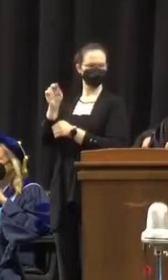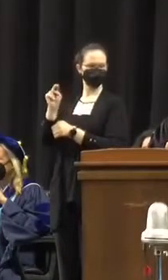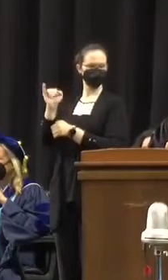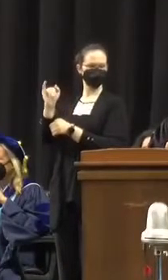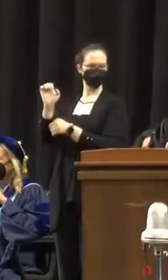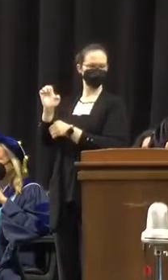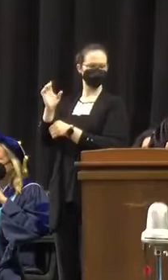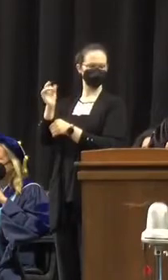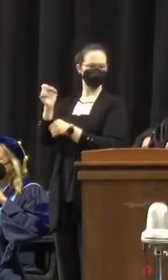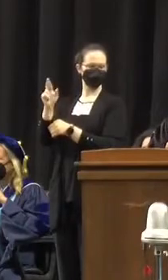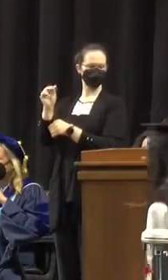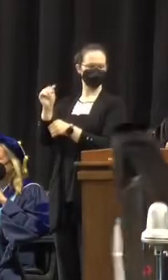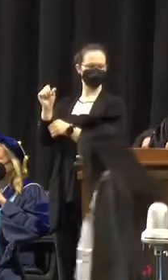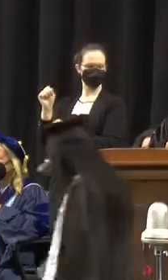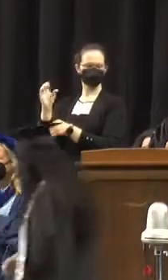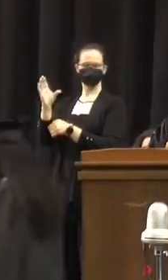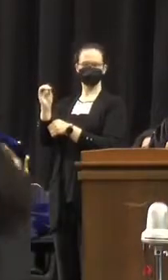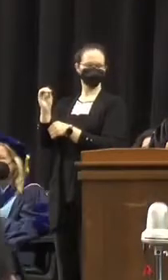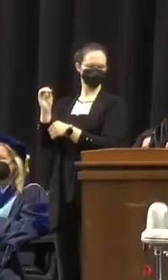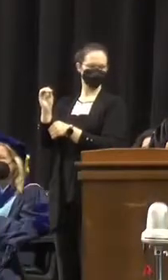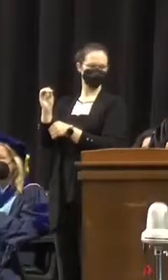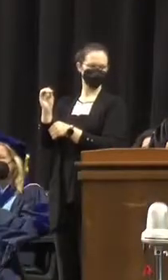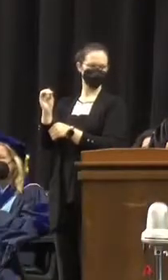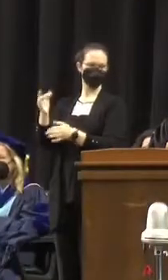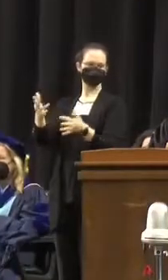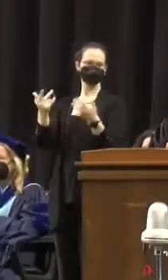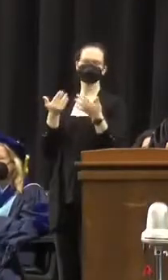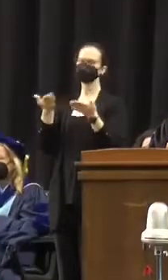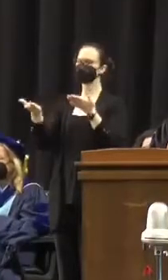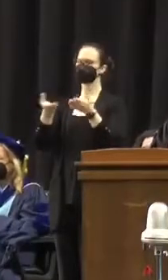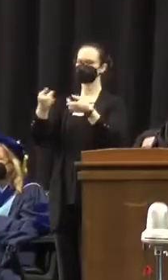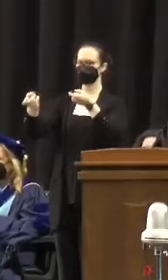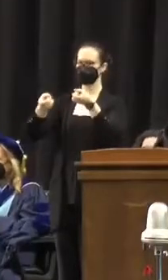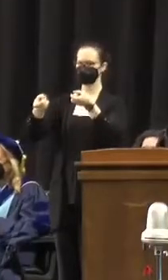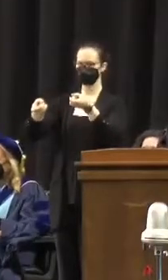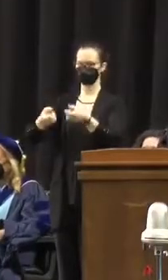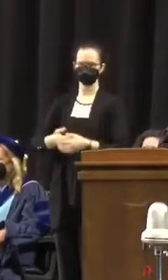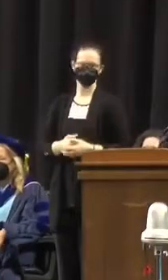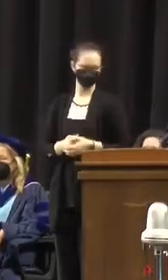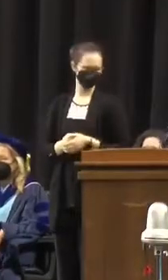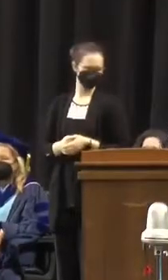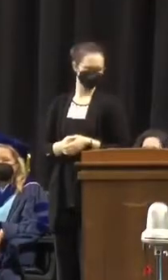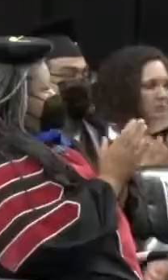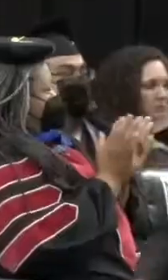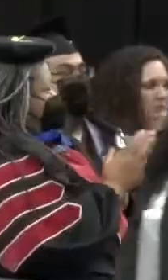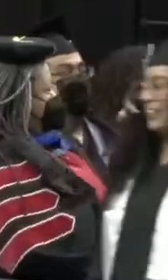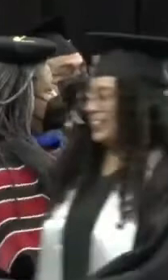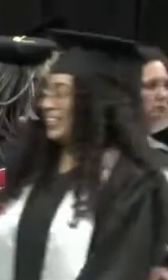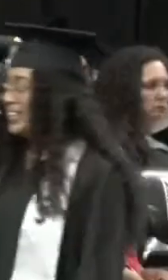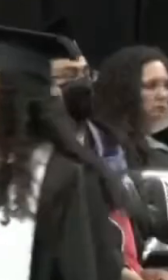Melanie Alize Carrasco, Hospitality Service Management.